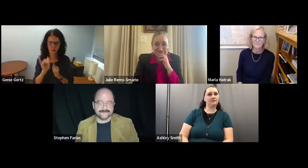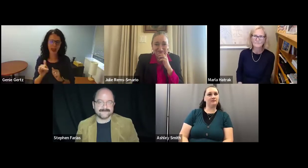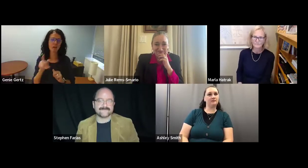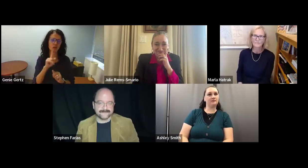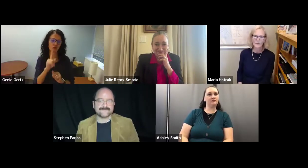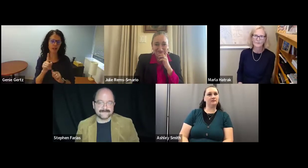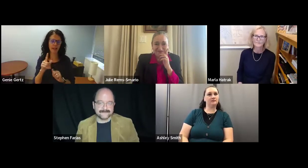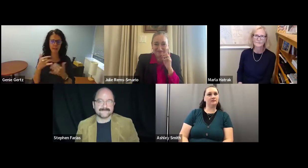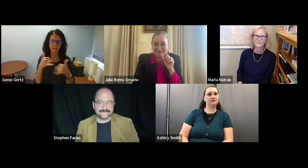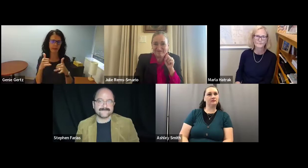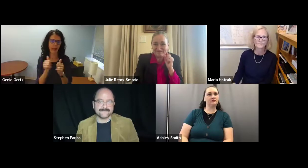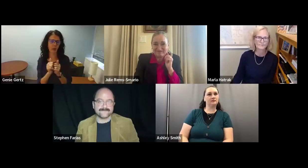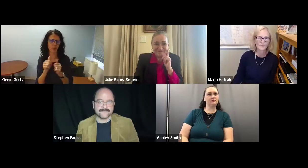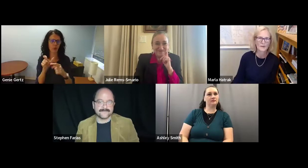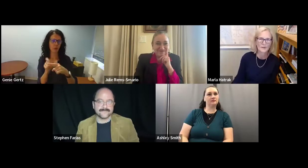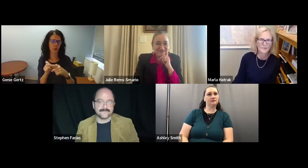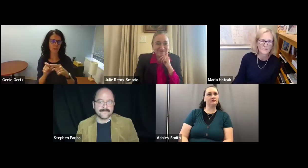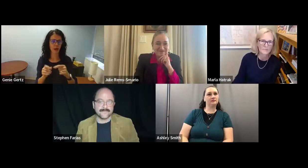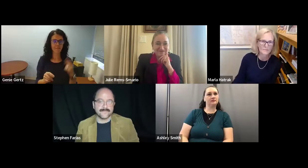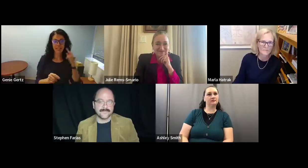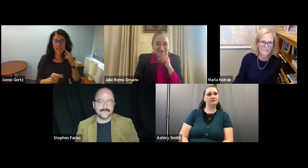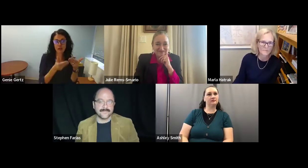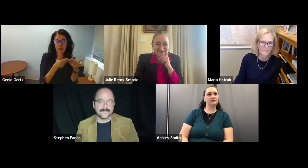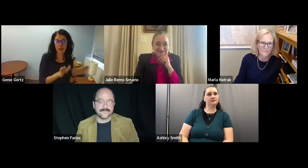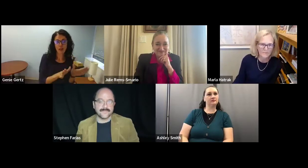the deaf gain that y'all are familiar with.